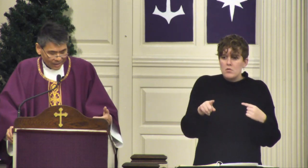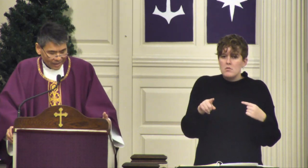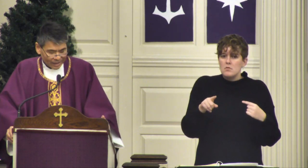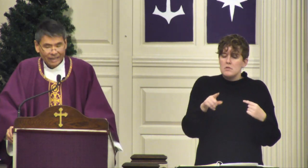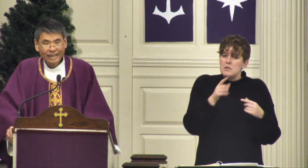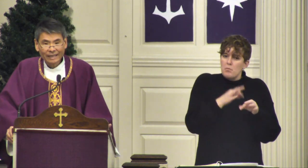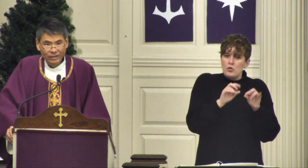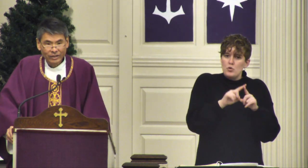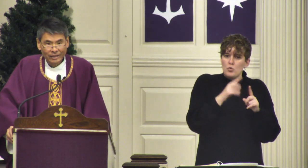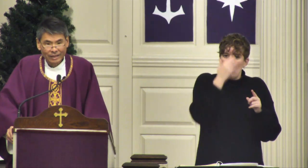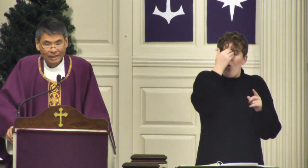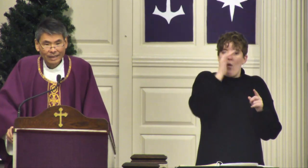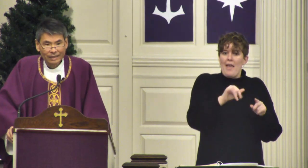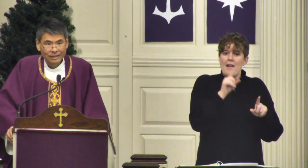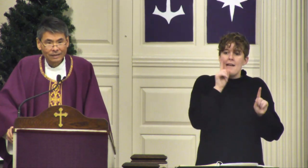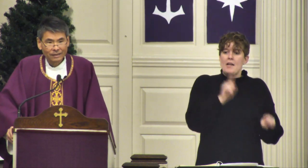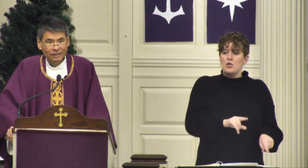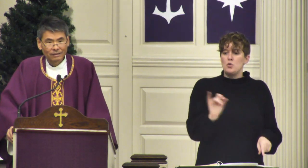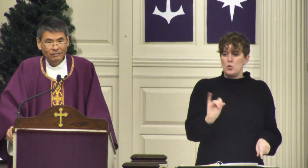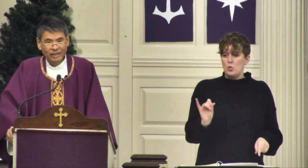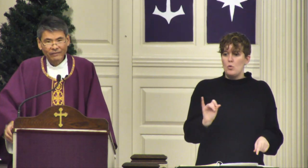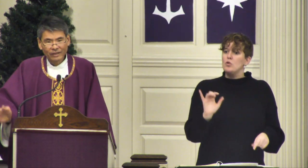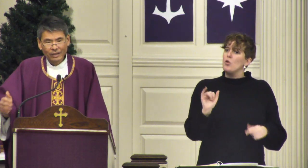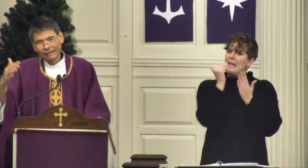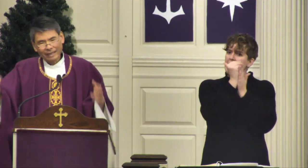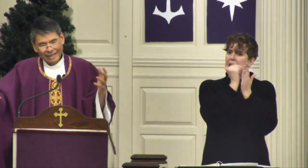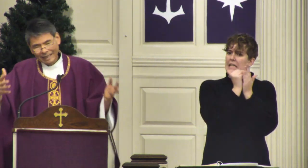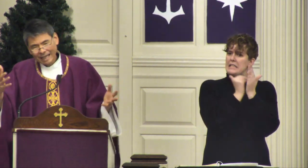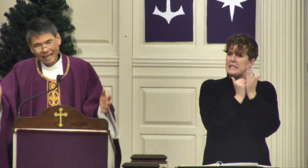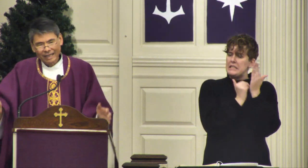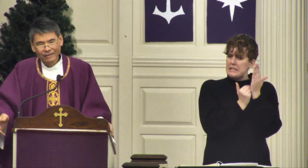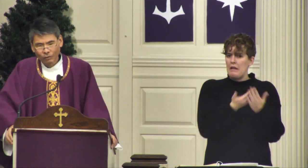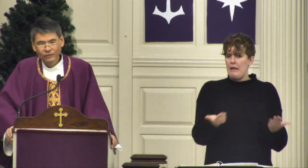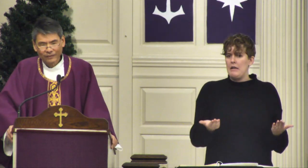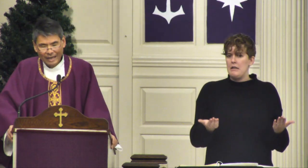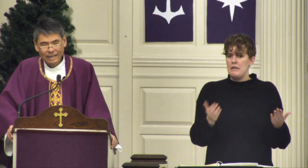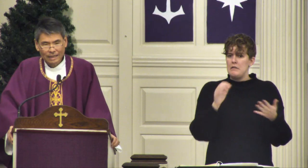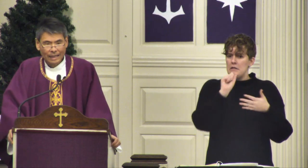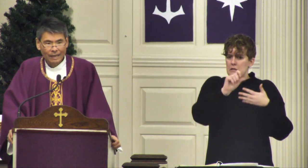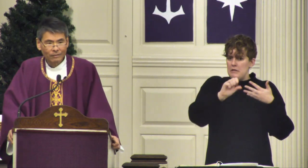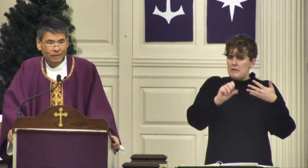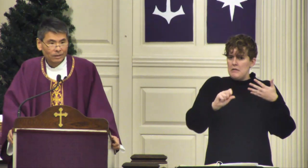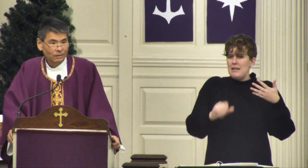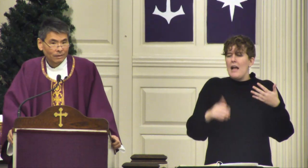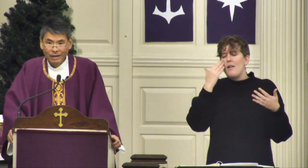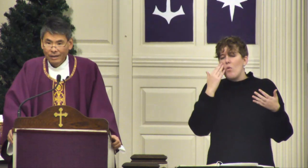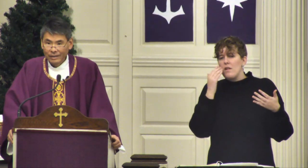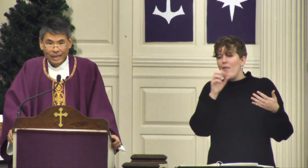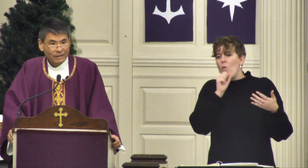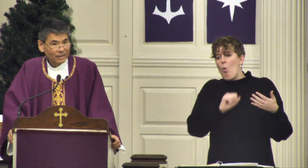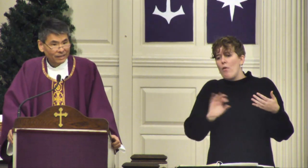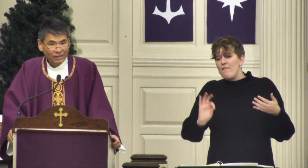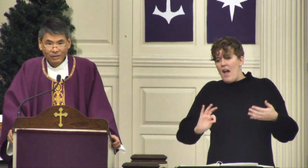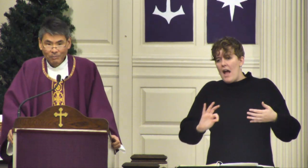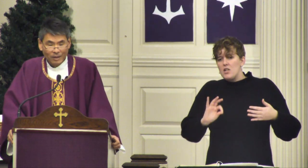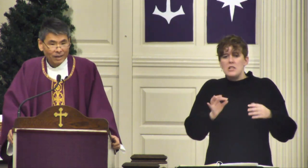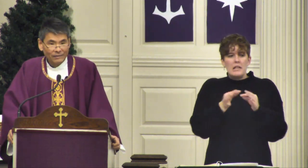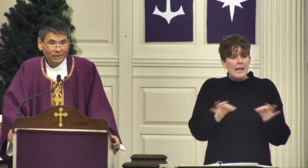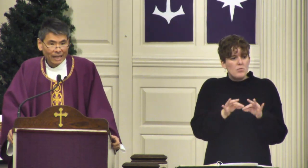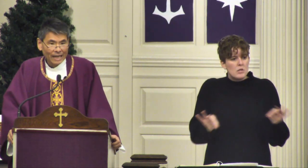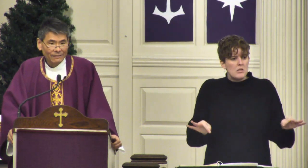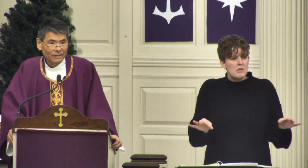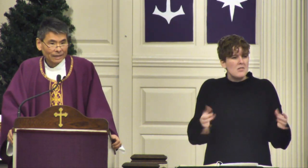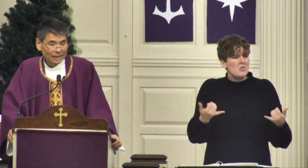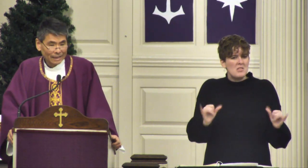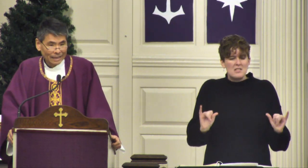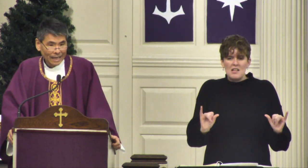These things that Jesus lists, even though they're in kind of old-fashioned language, they're still part of our